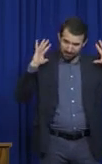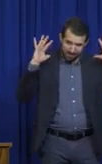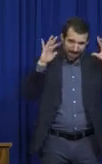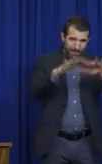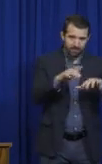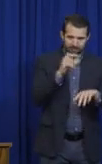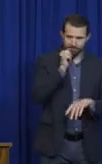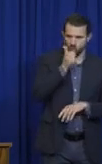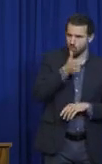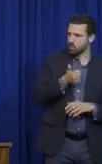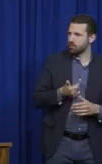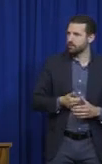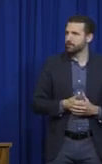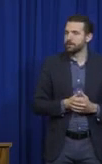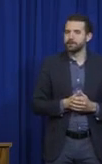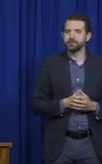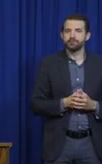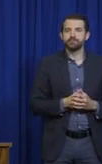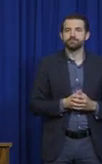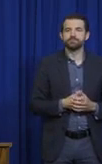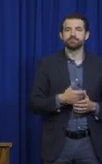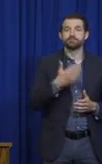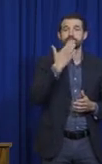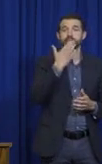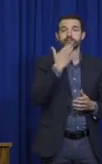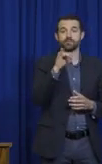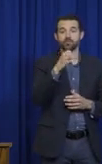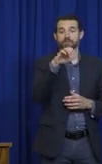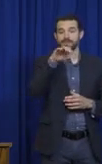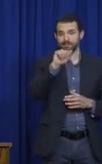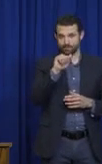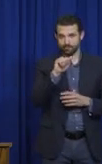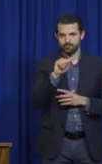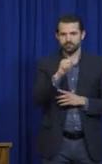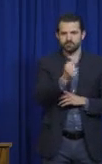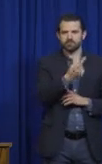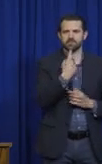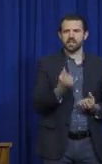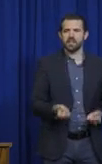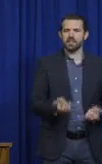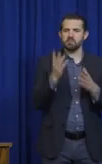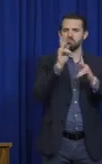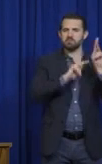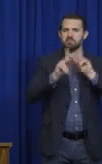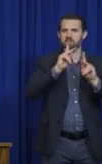do we have any idea about the number of people who will be automatically enrolled?